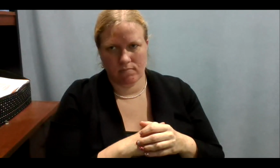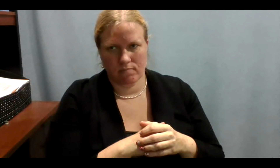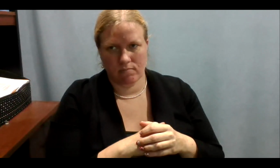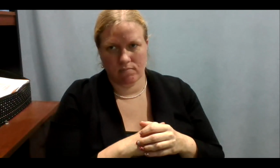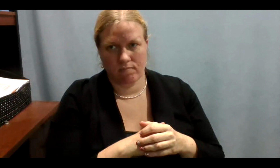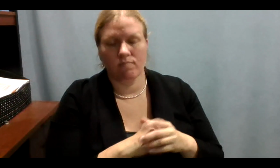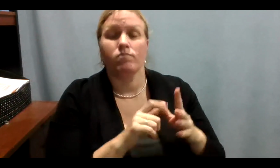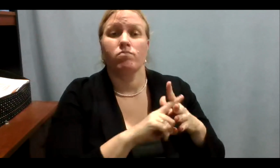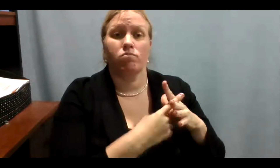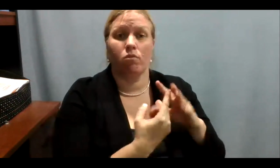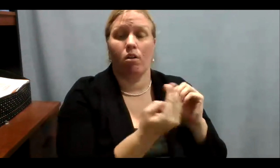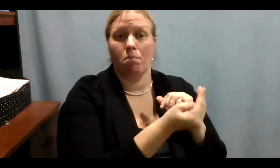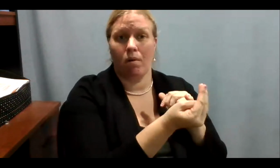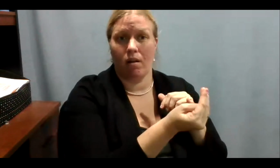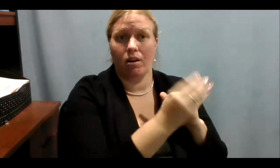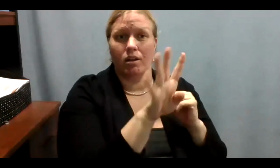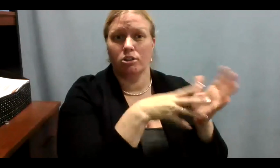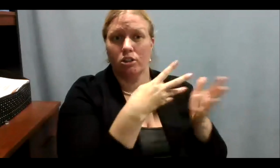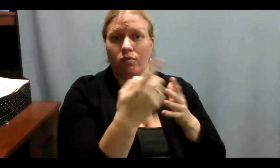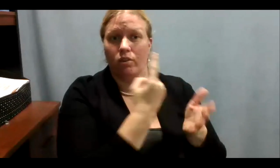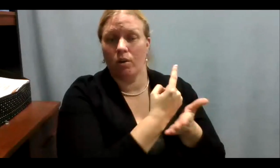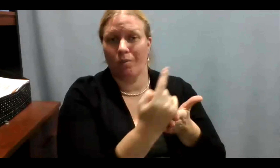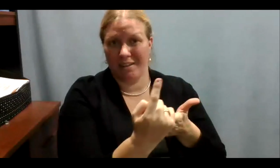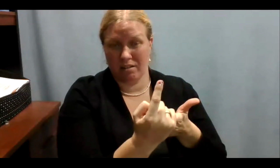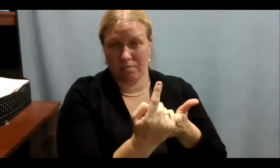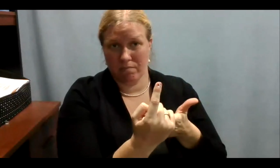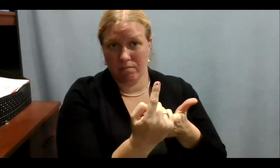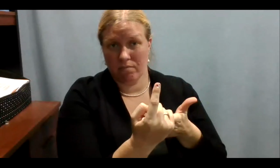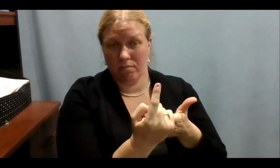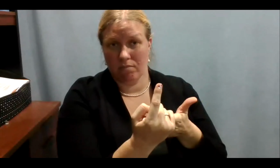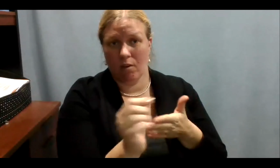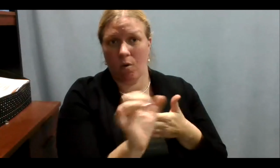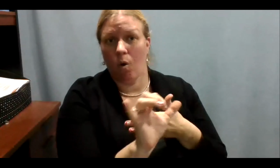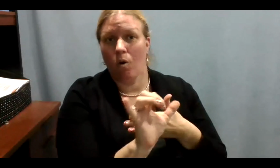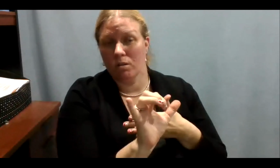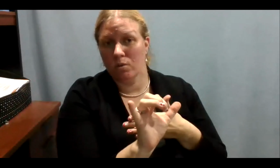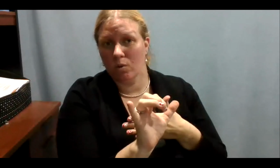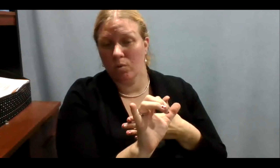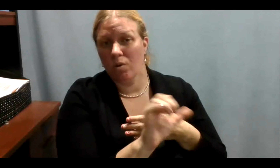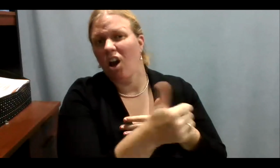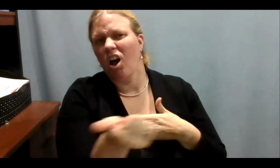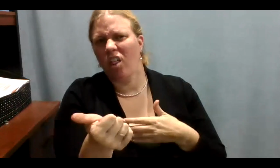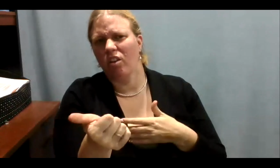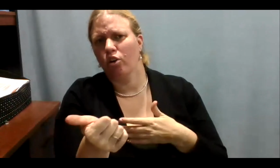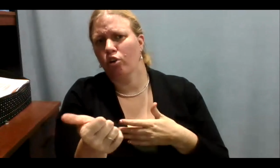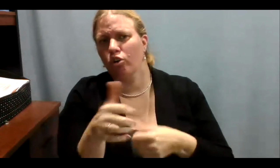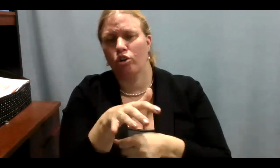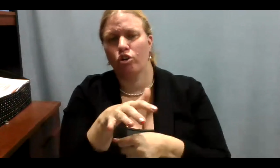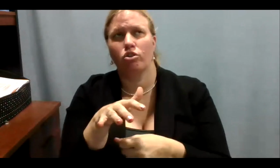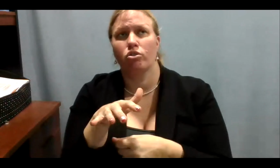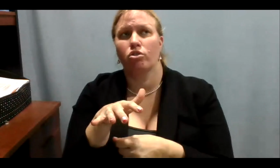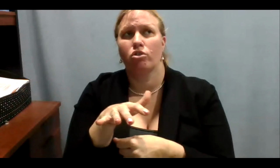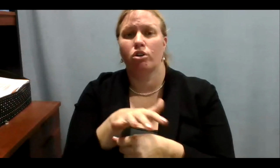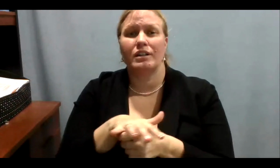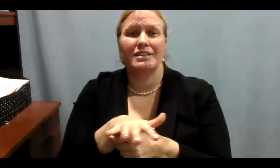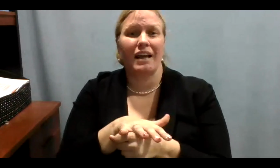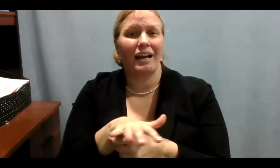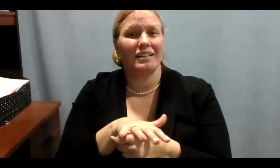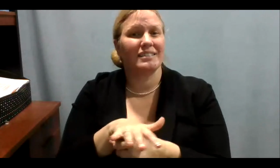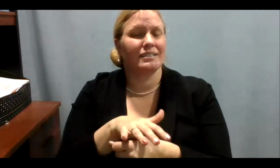on monday we have a schedule for that week we will also have other sites testing i mean testing sites sorry vaccination